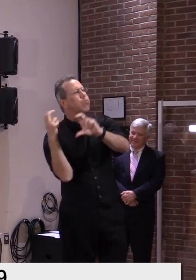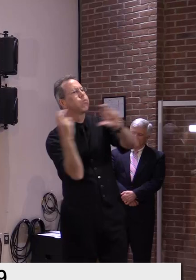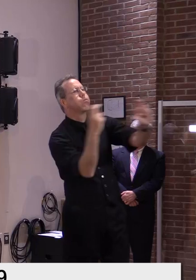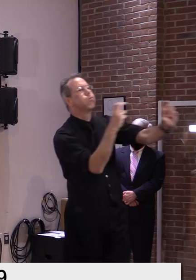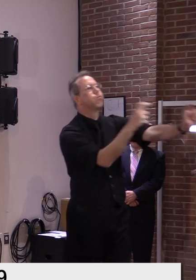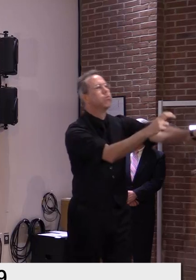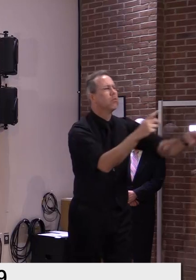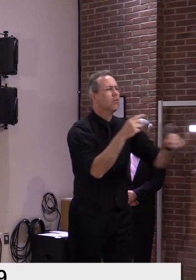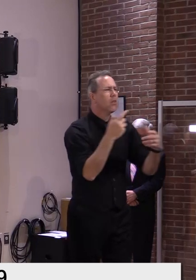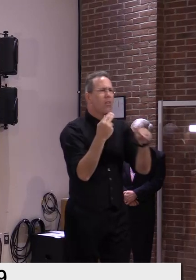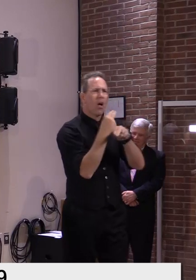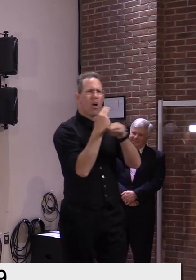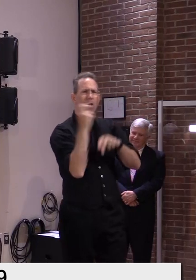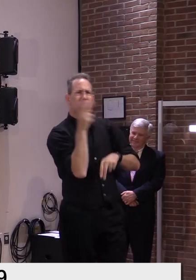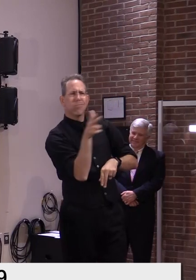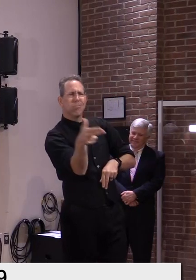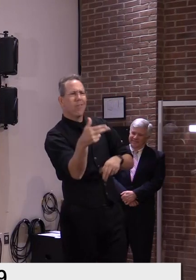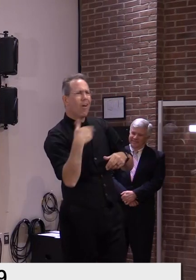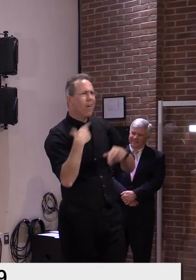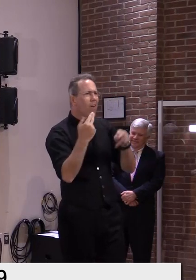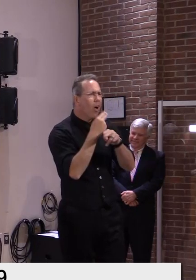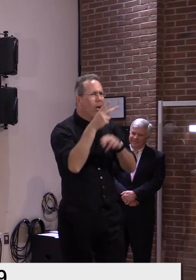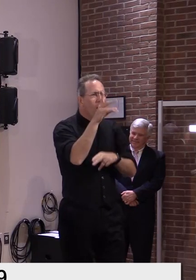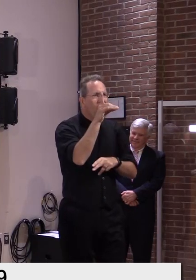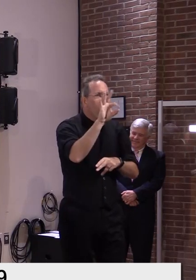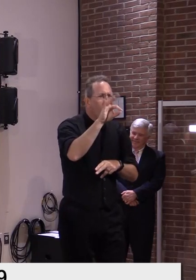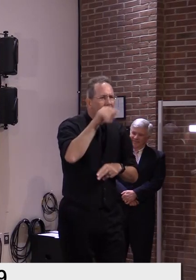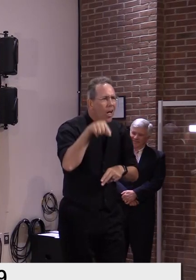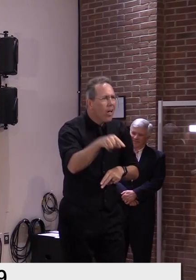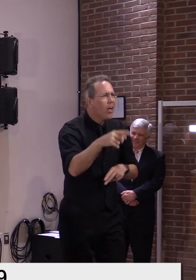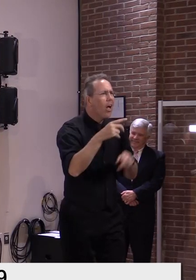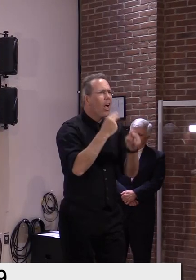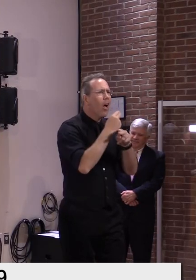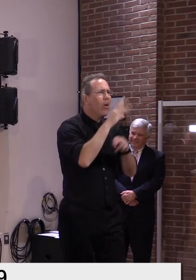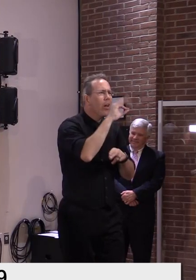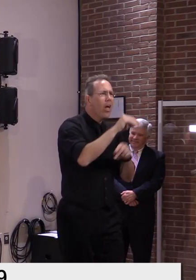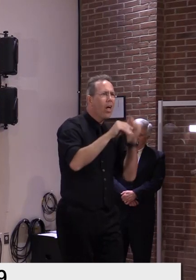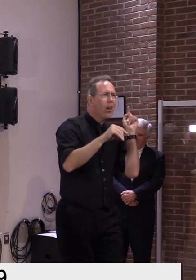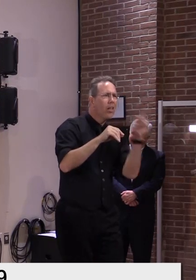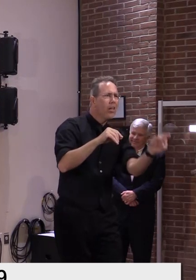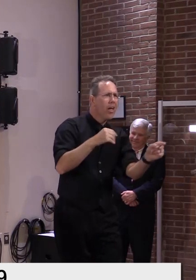in Colchester, that pull-off area and everything, but just a thought.